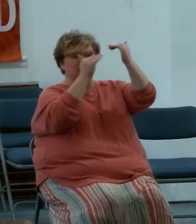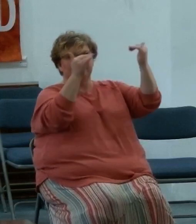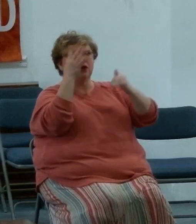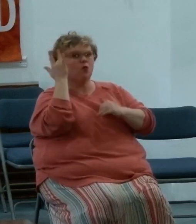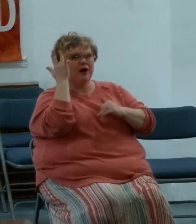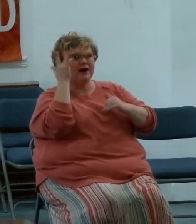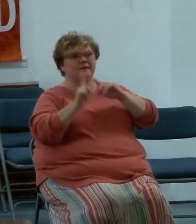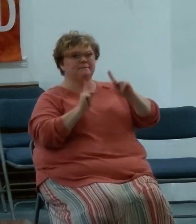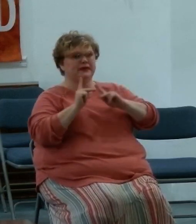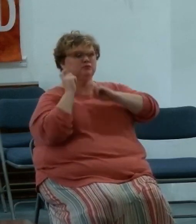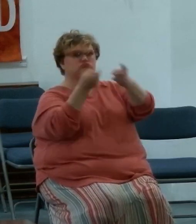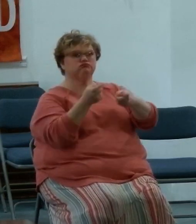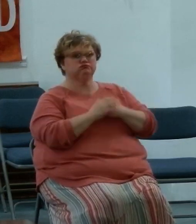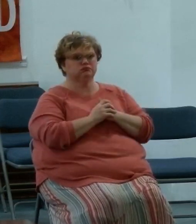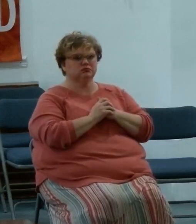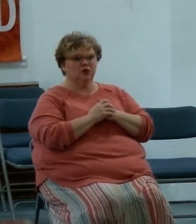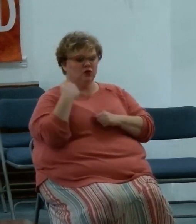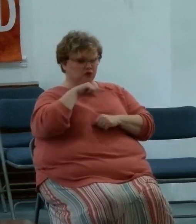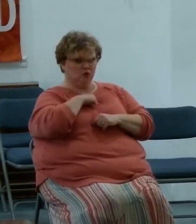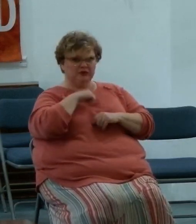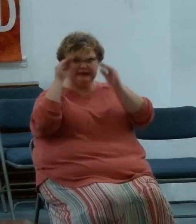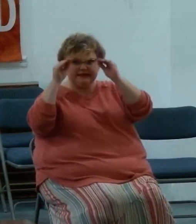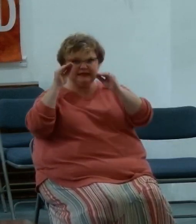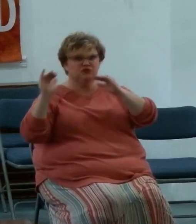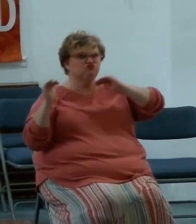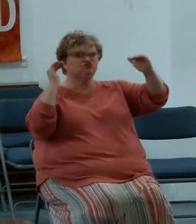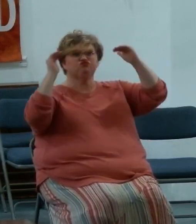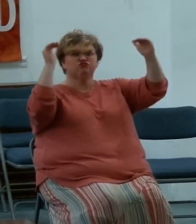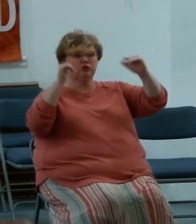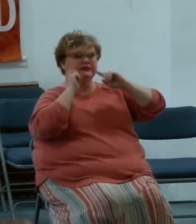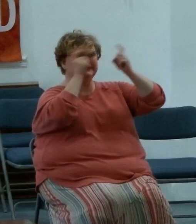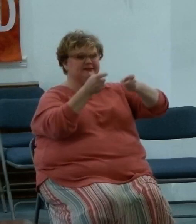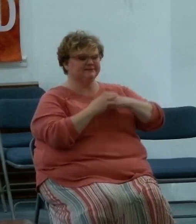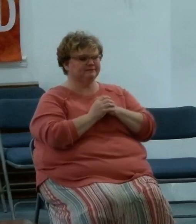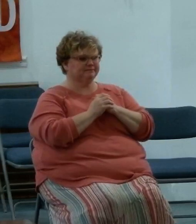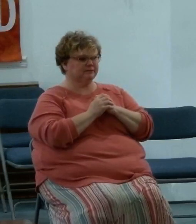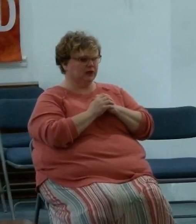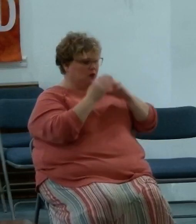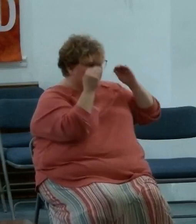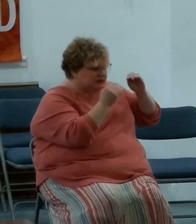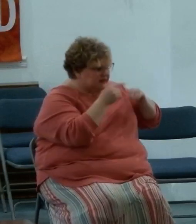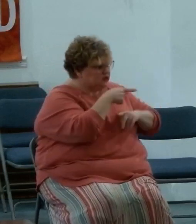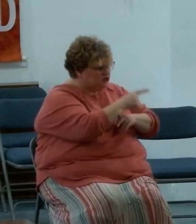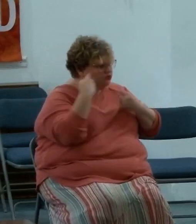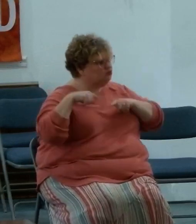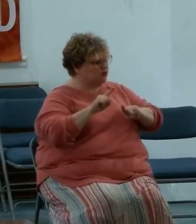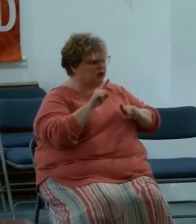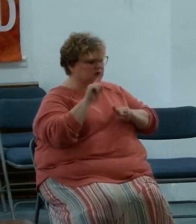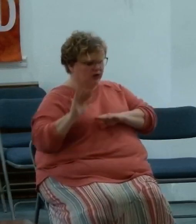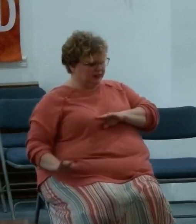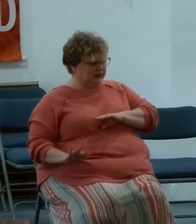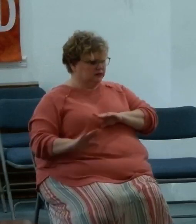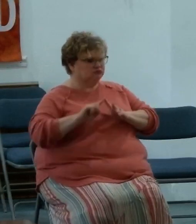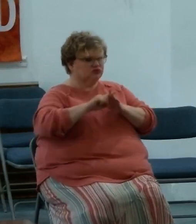so we teach all of our people, our big people, and to give. And we teach you when you're little, start learning now